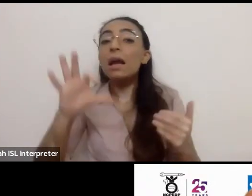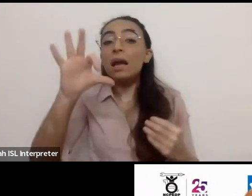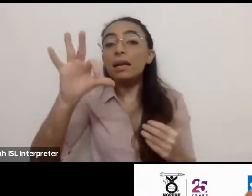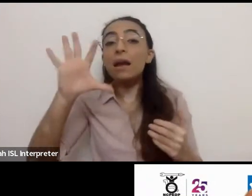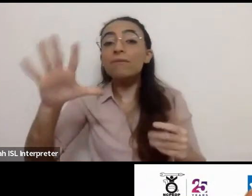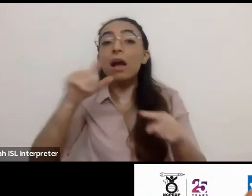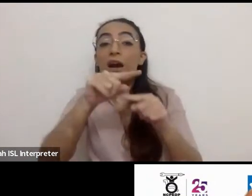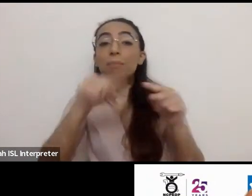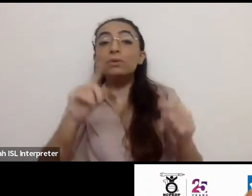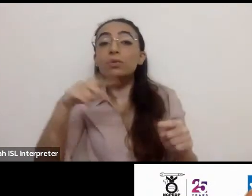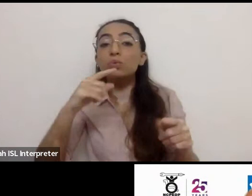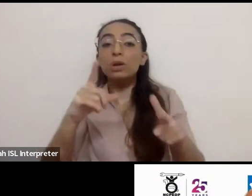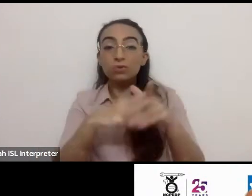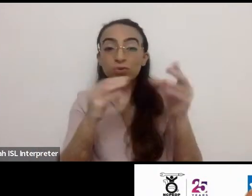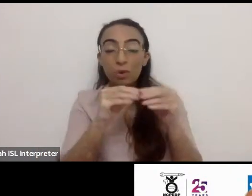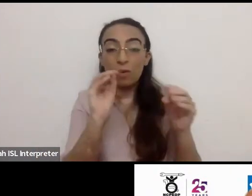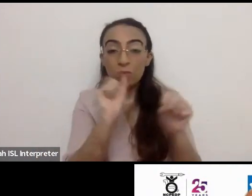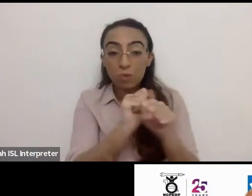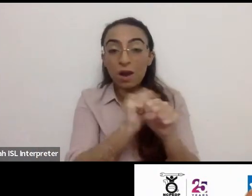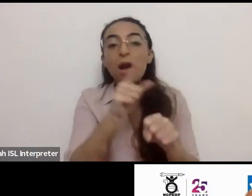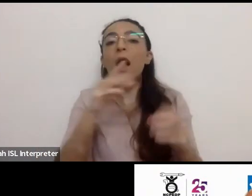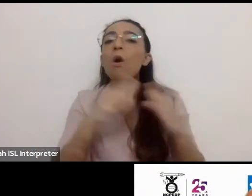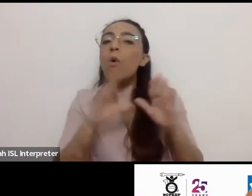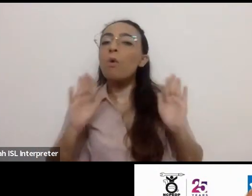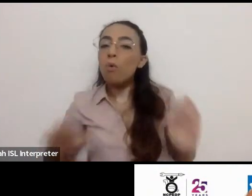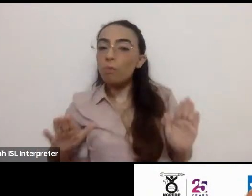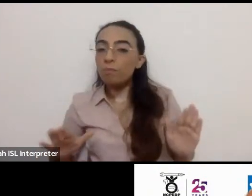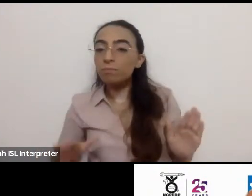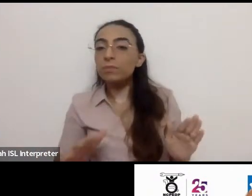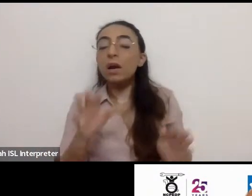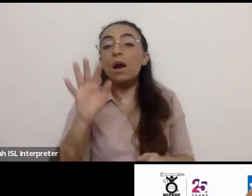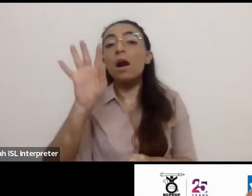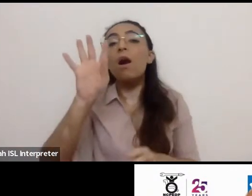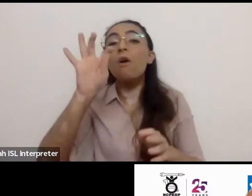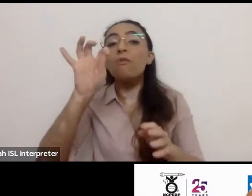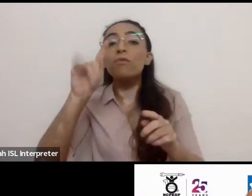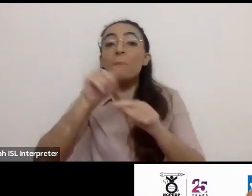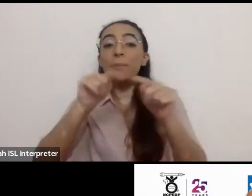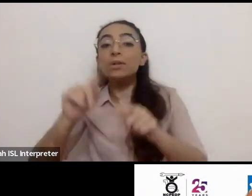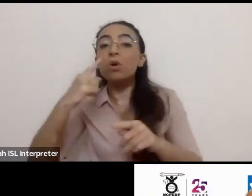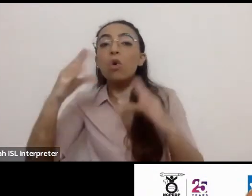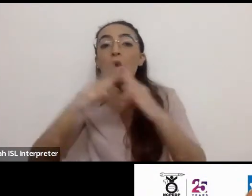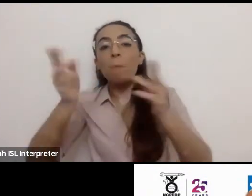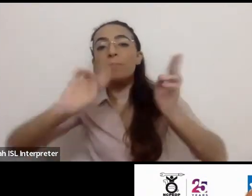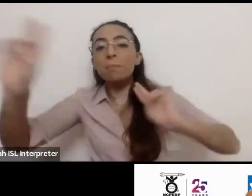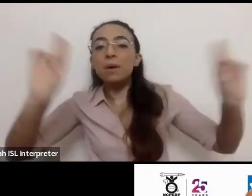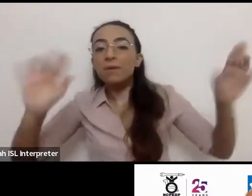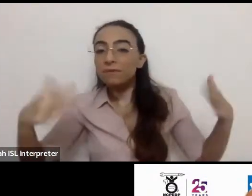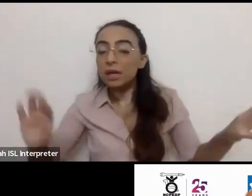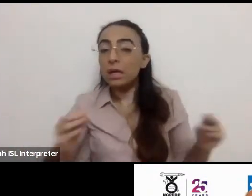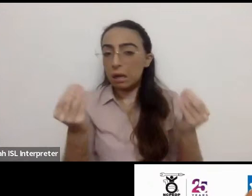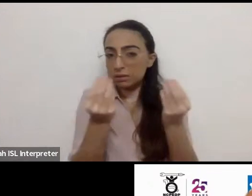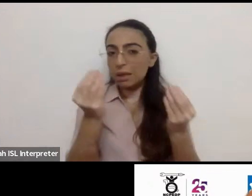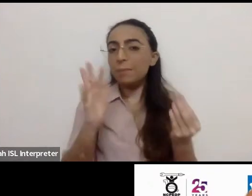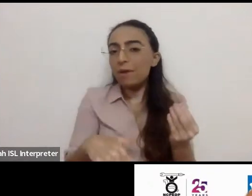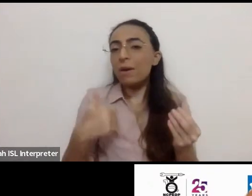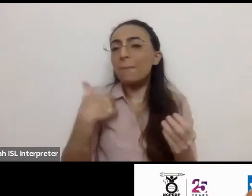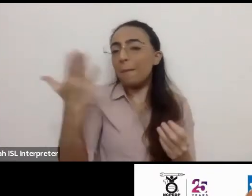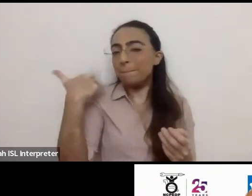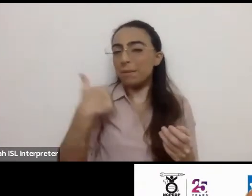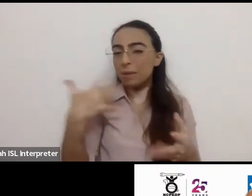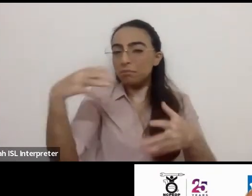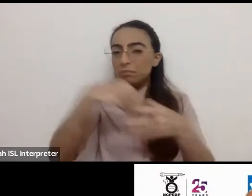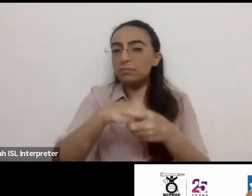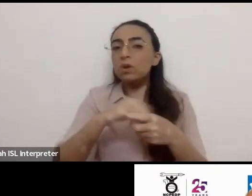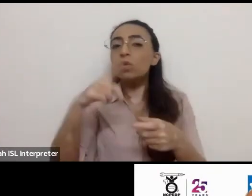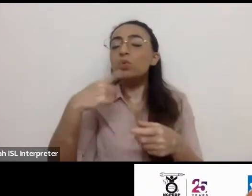employees working from home, 40% of our people working from their hometowns, perhaps many of them in small towns and villages. I was talking to an ex-colleague who actually